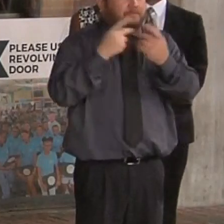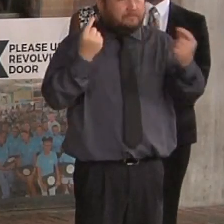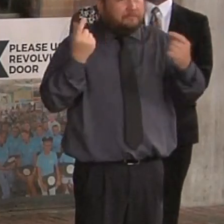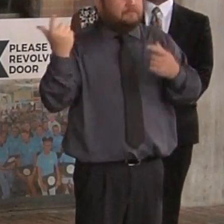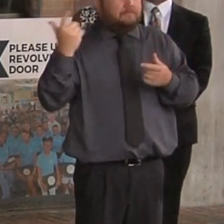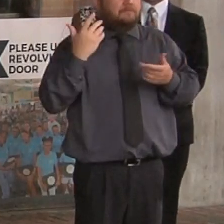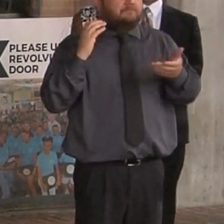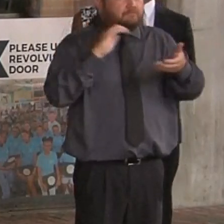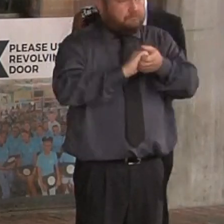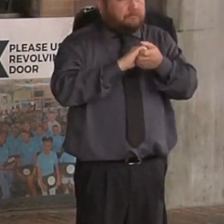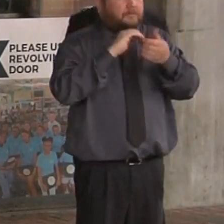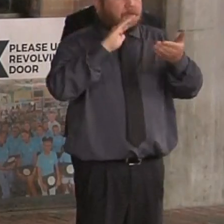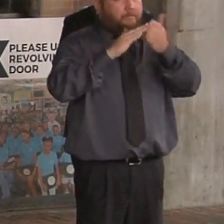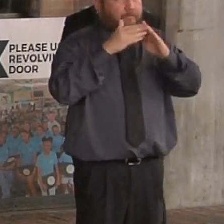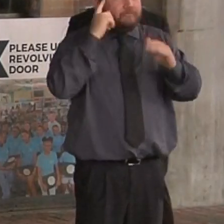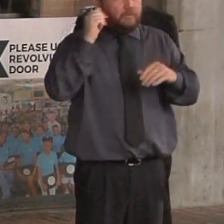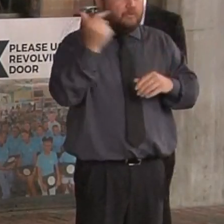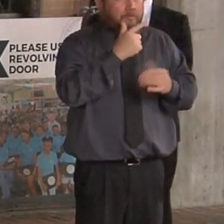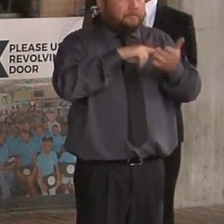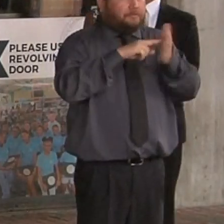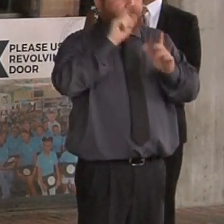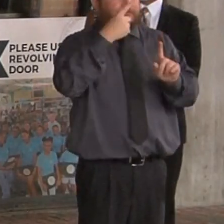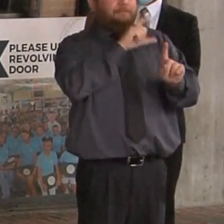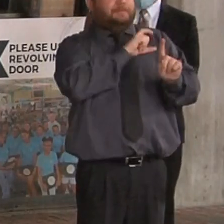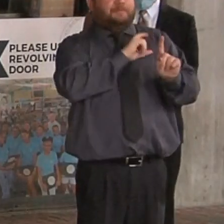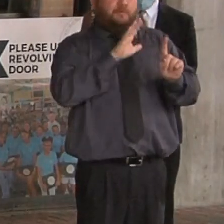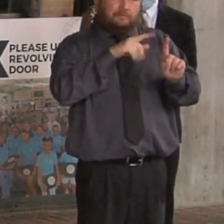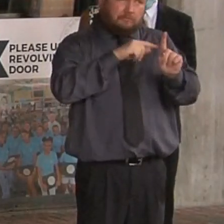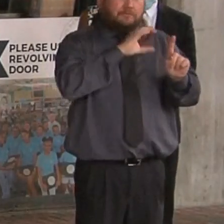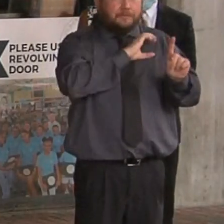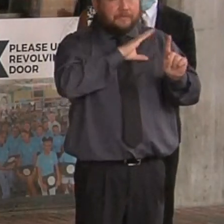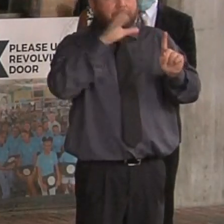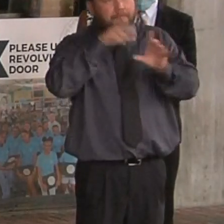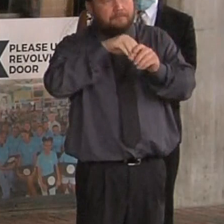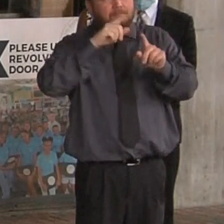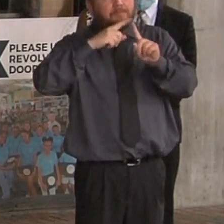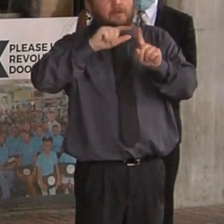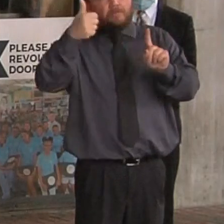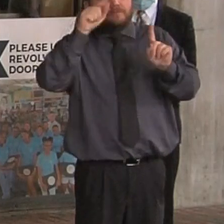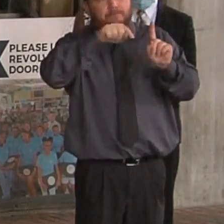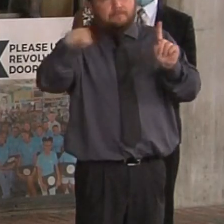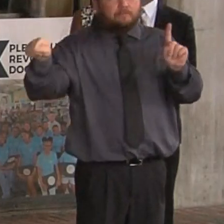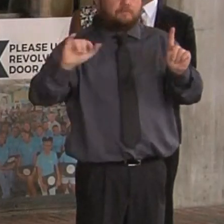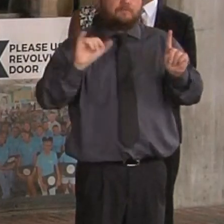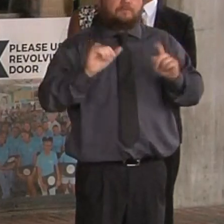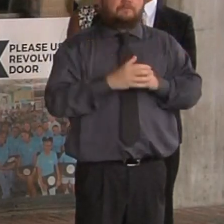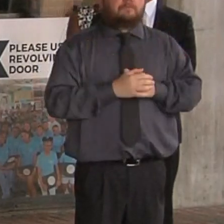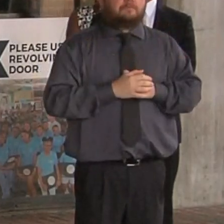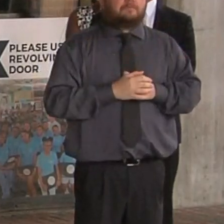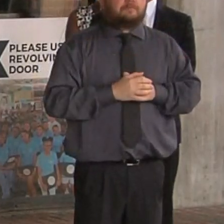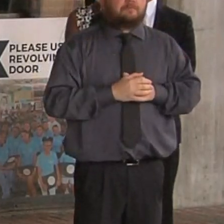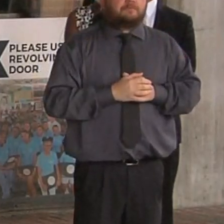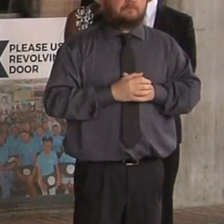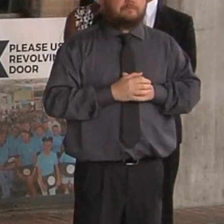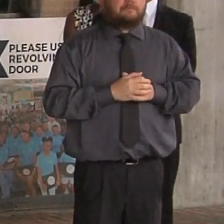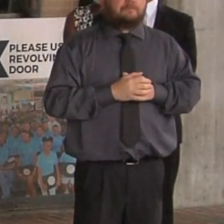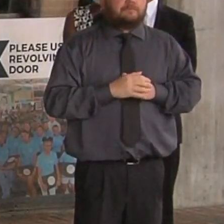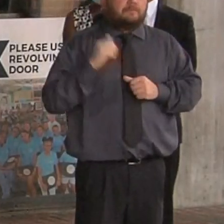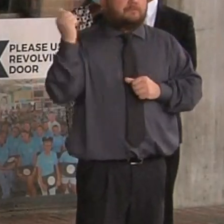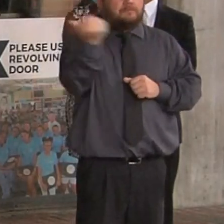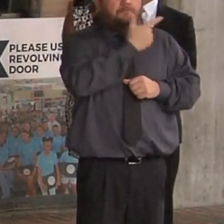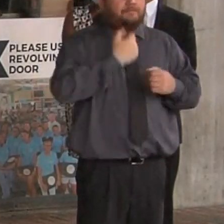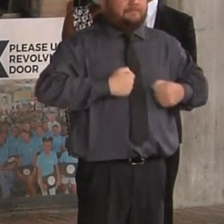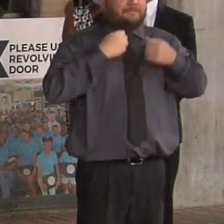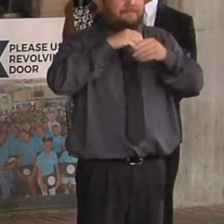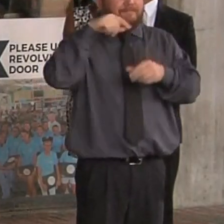should have the expectation that this department will improve each and every year, and I think we're taking those steps. And the panel that